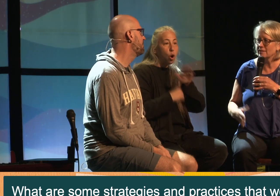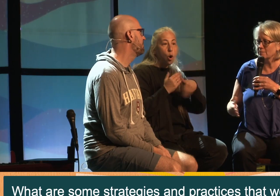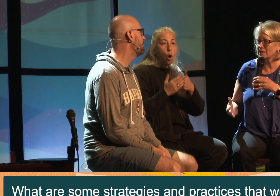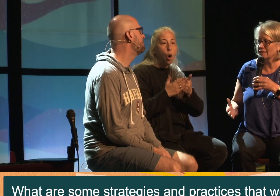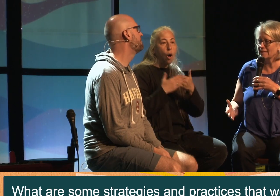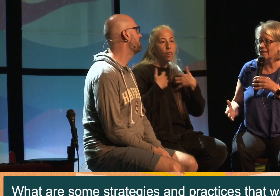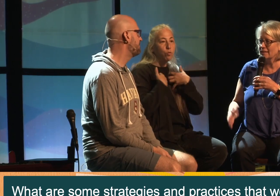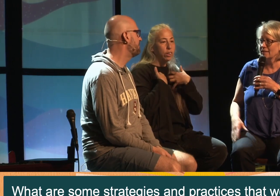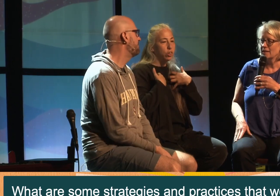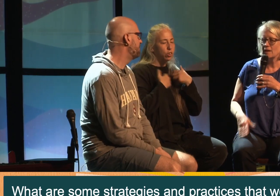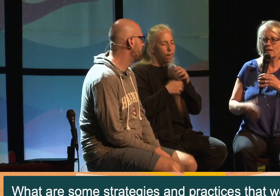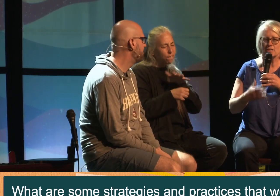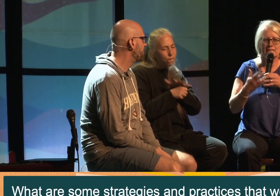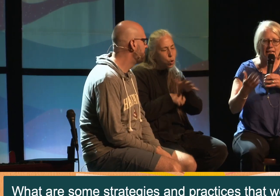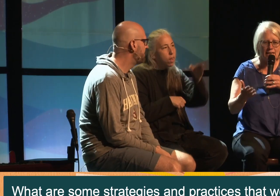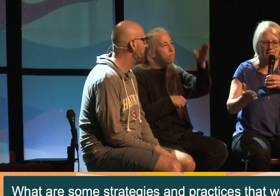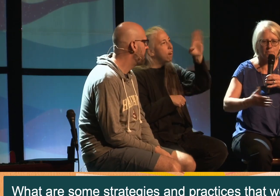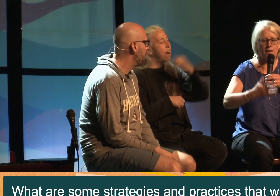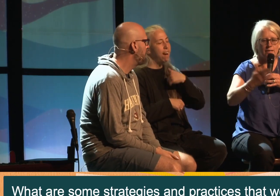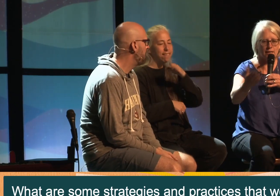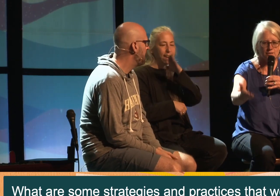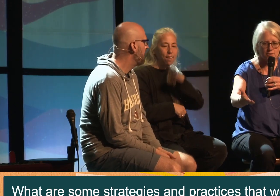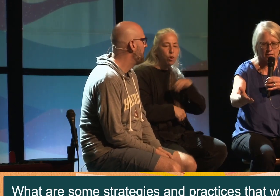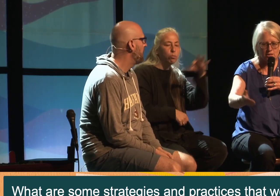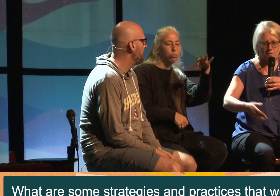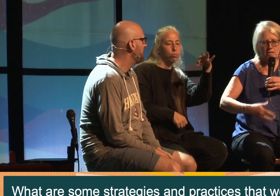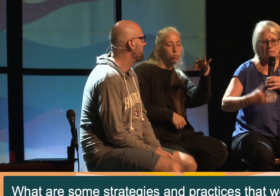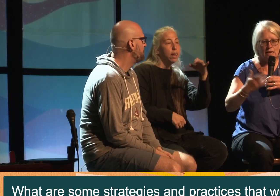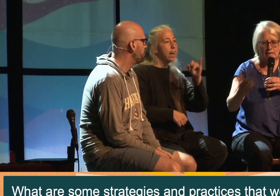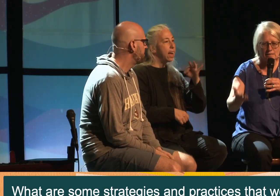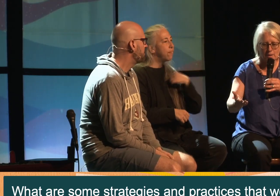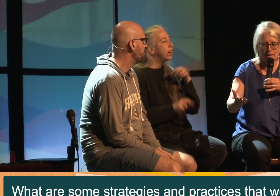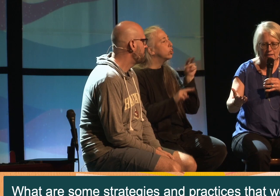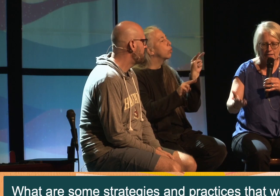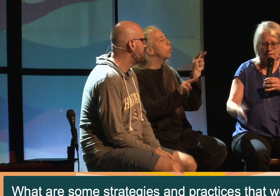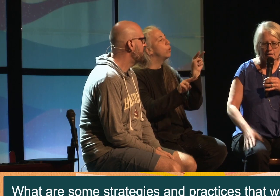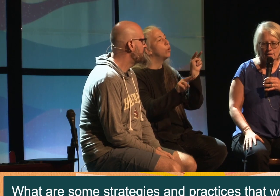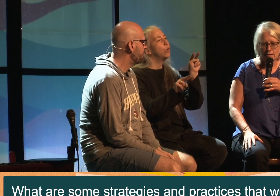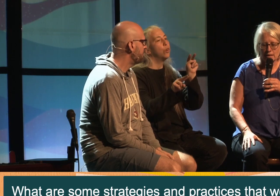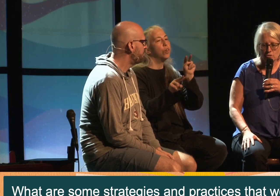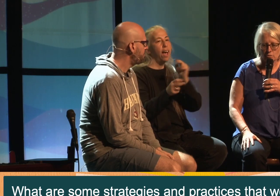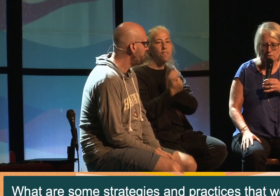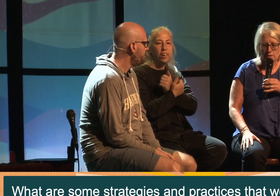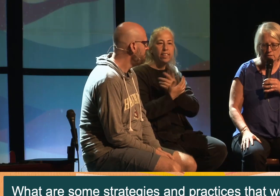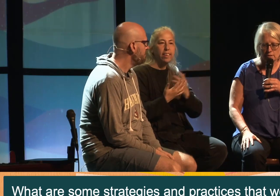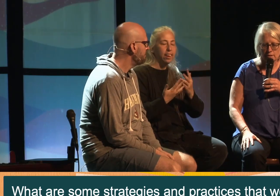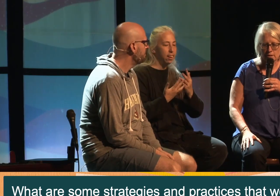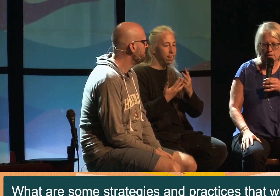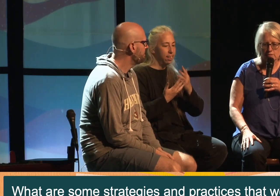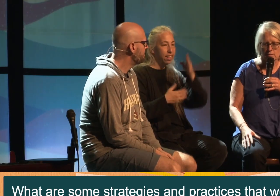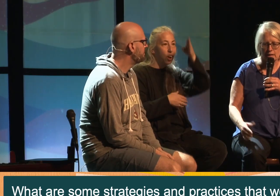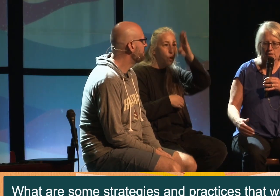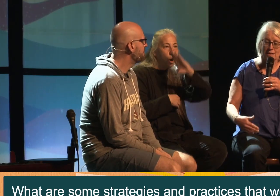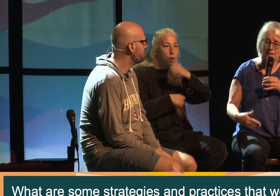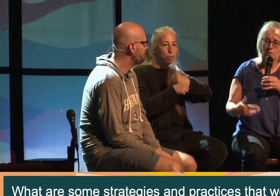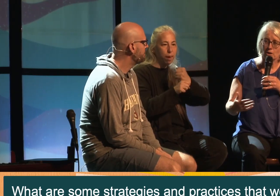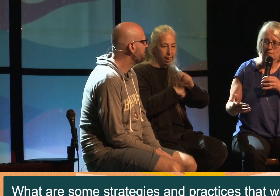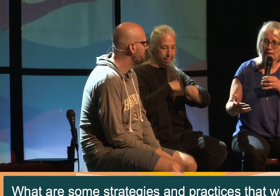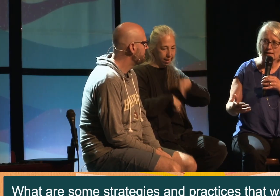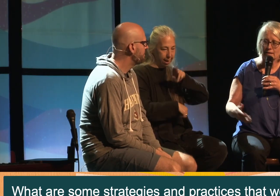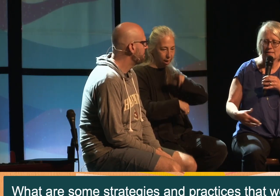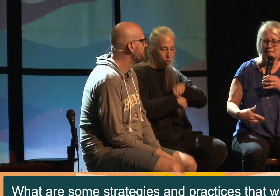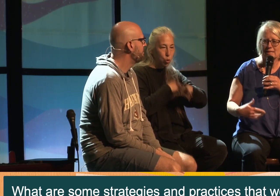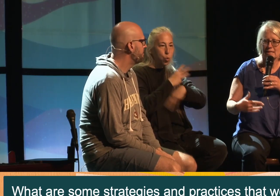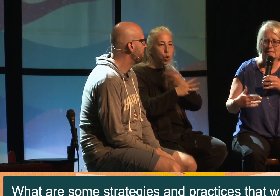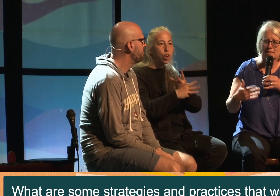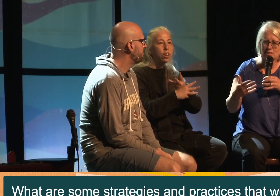a sermon, something like that. If I just gaze upon God's creation, if I just gaze upon the natural world, there is a reminder that I am part